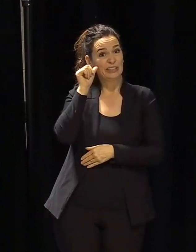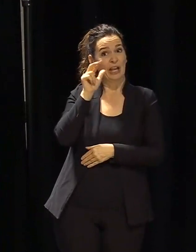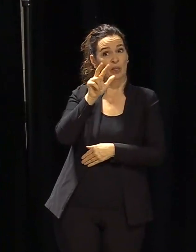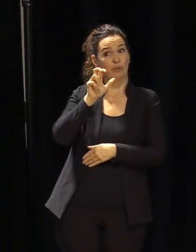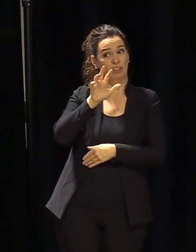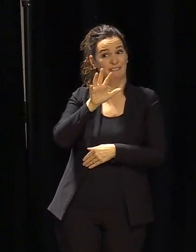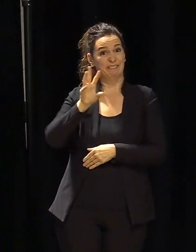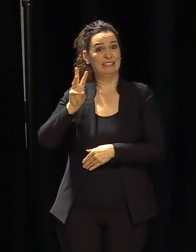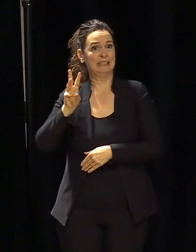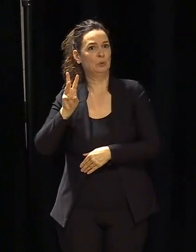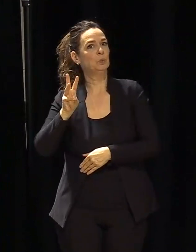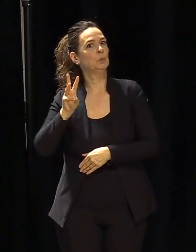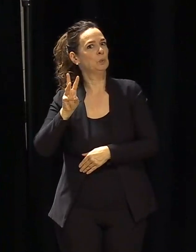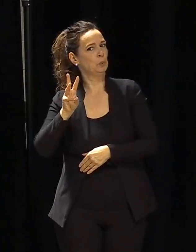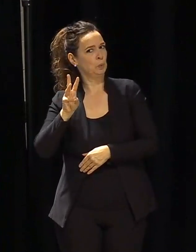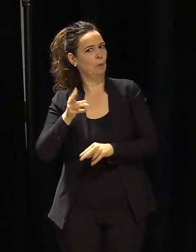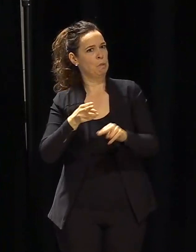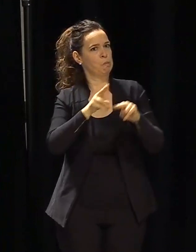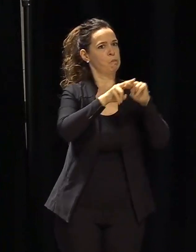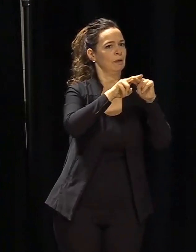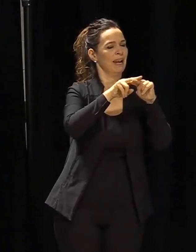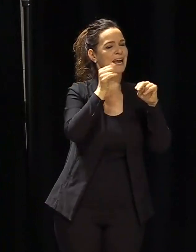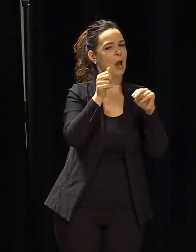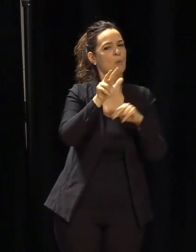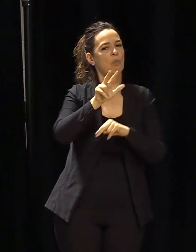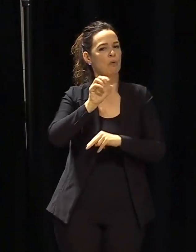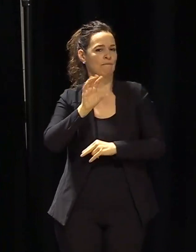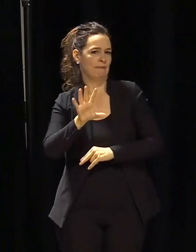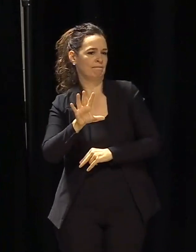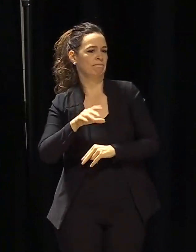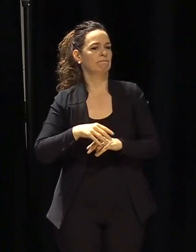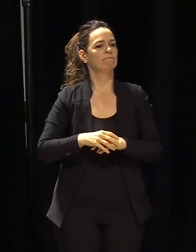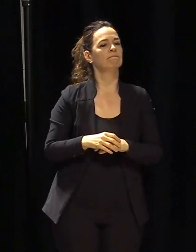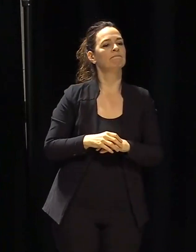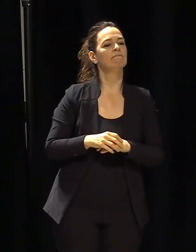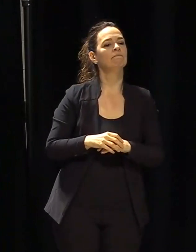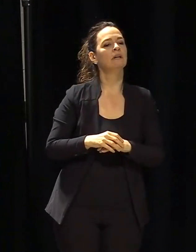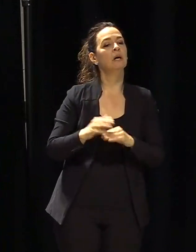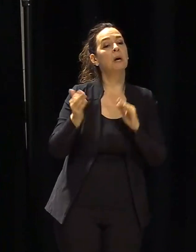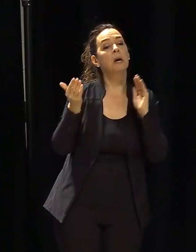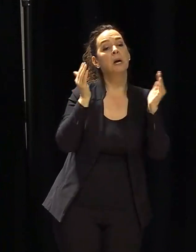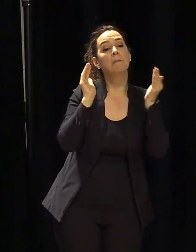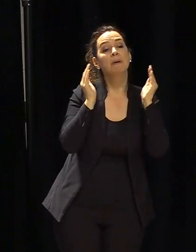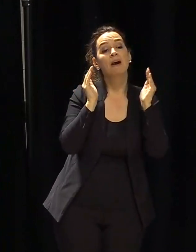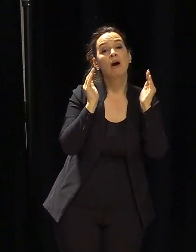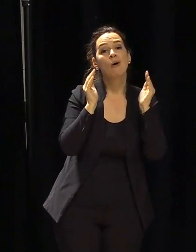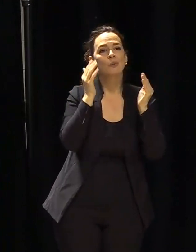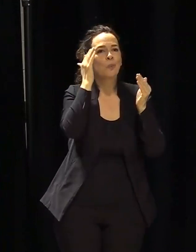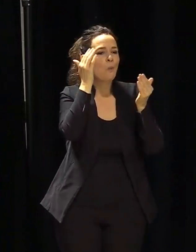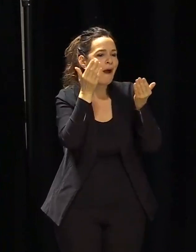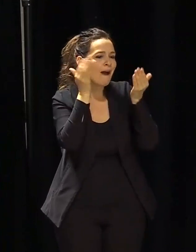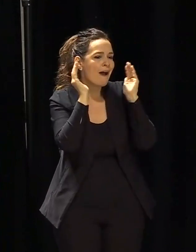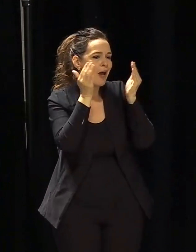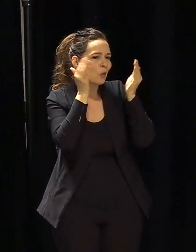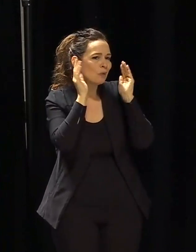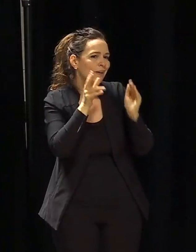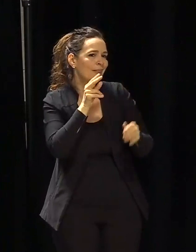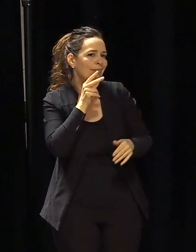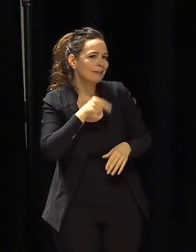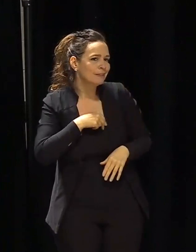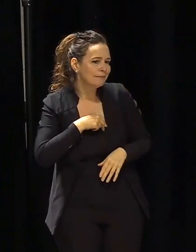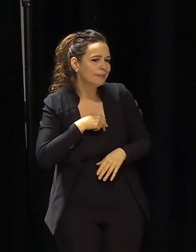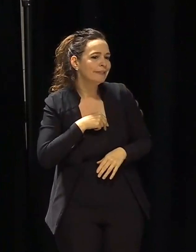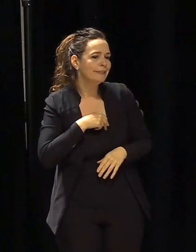as strong as the Halloween surge to date. Let's knock on wood. Hope that's the case moving forward. But again,